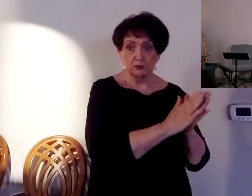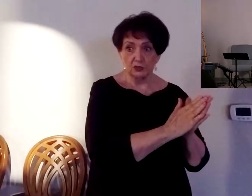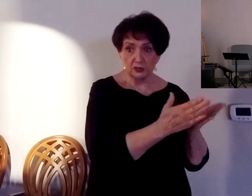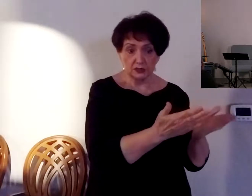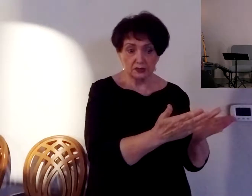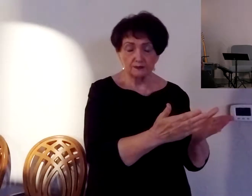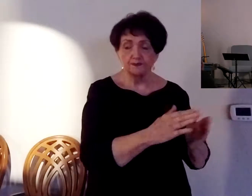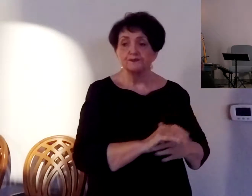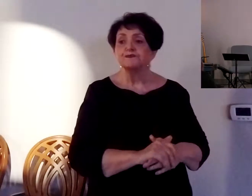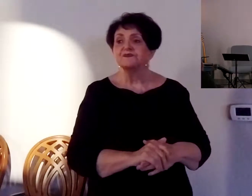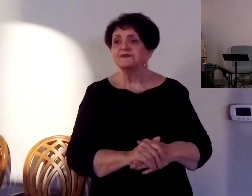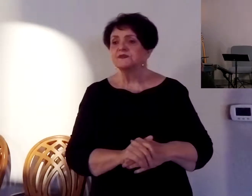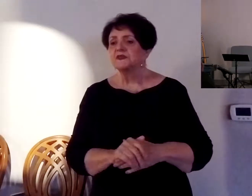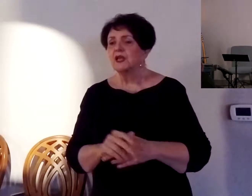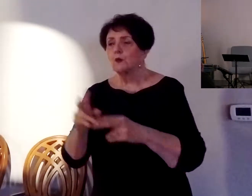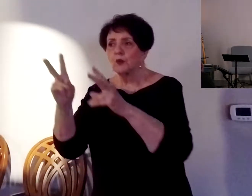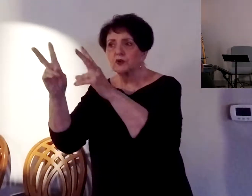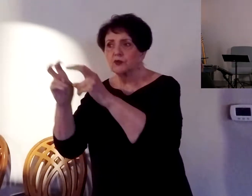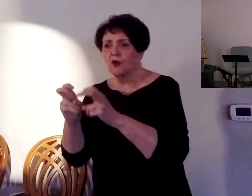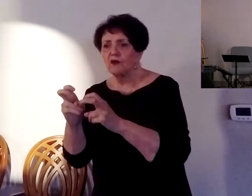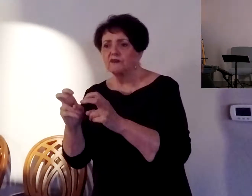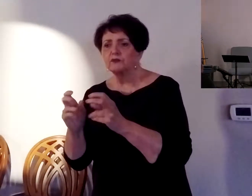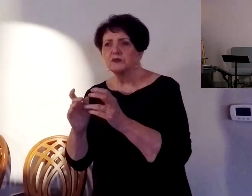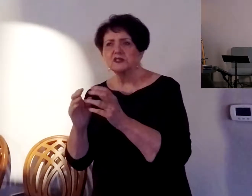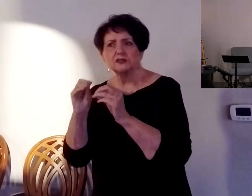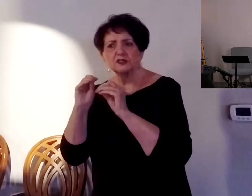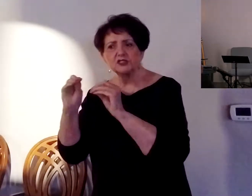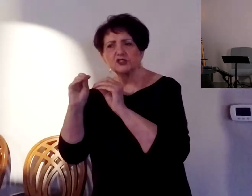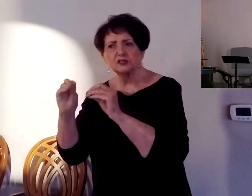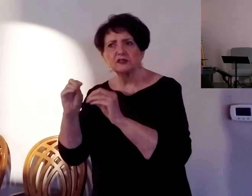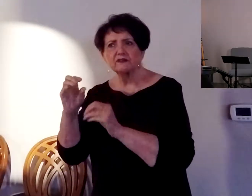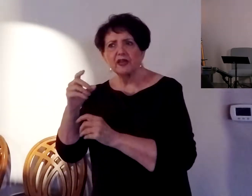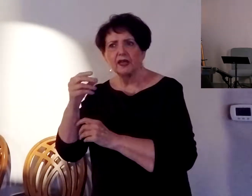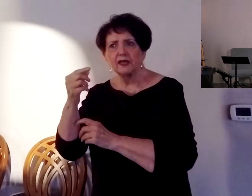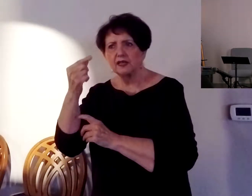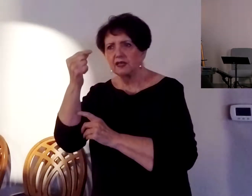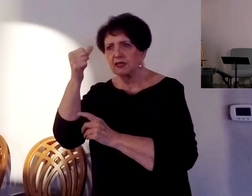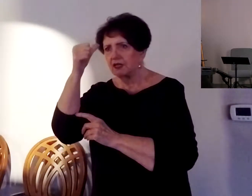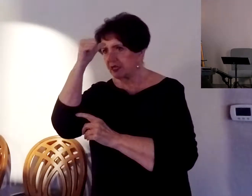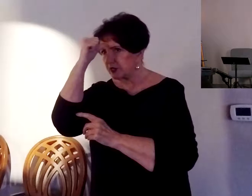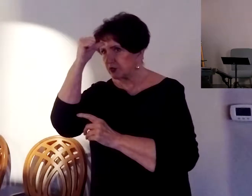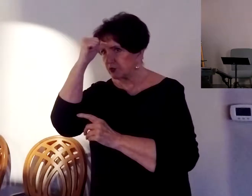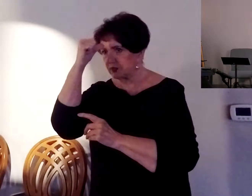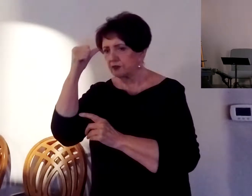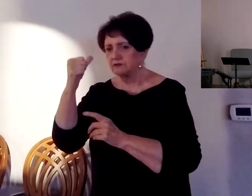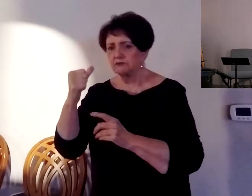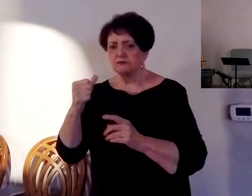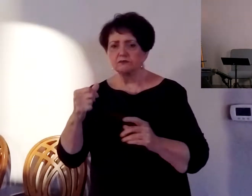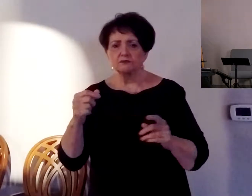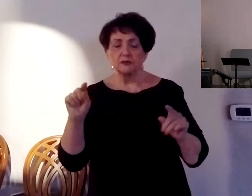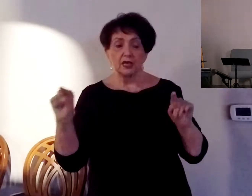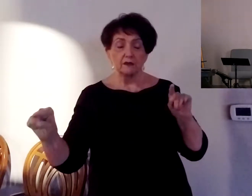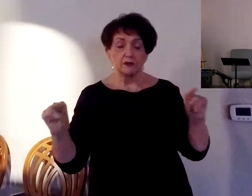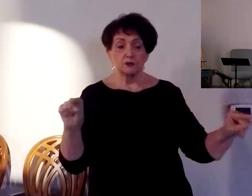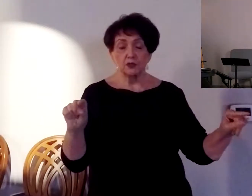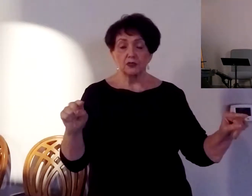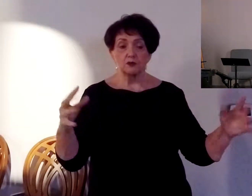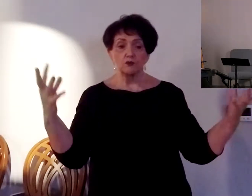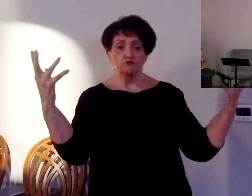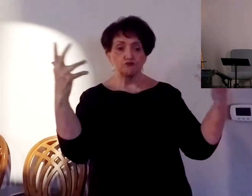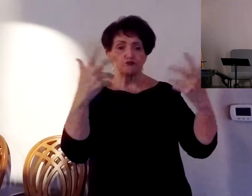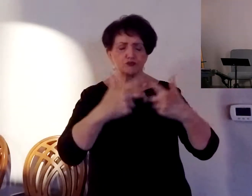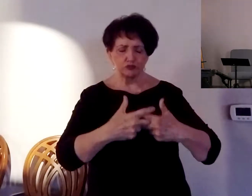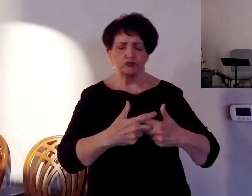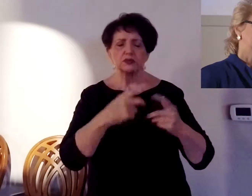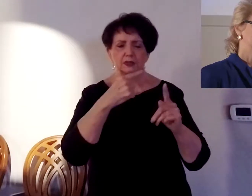we draw from the teachings of Hinduism. And we marry those two into a positive, practical